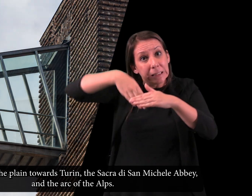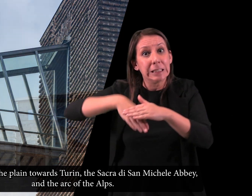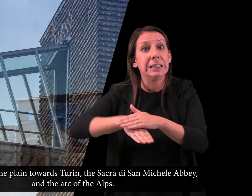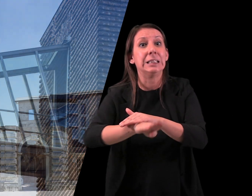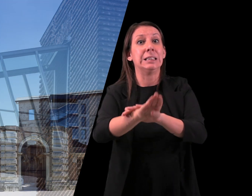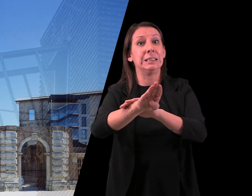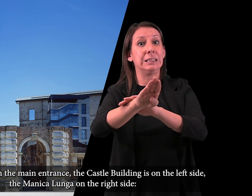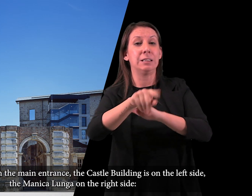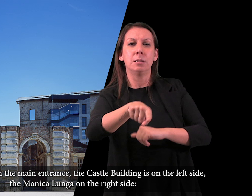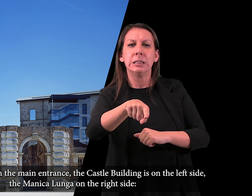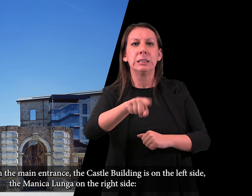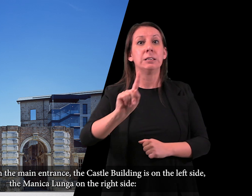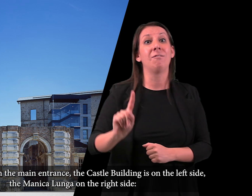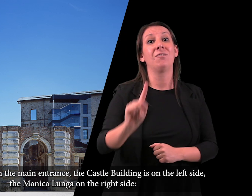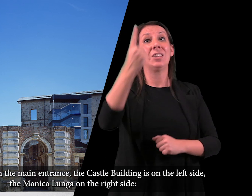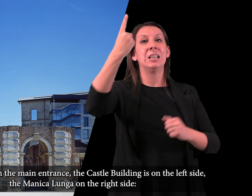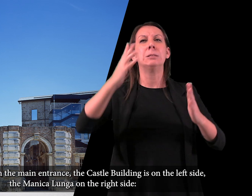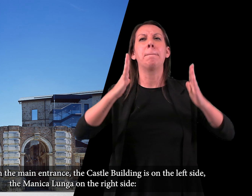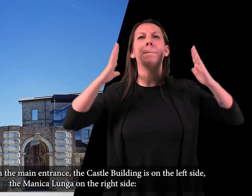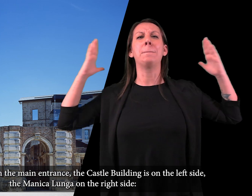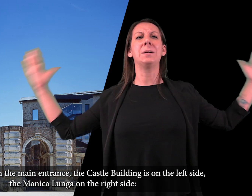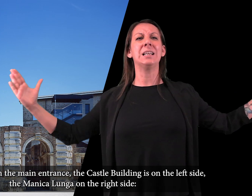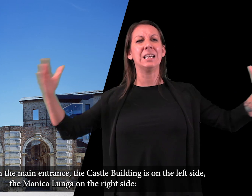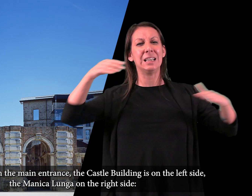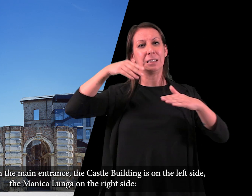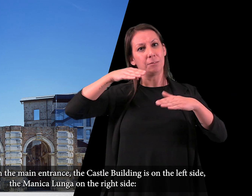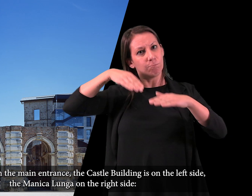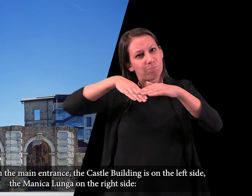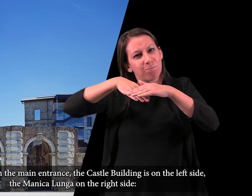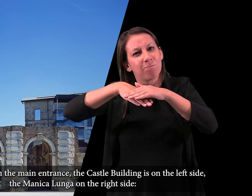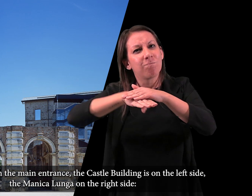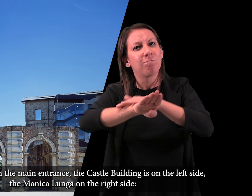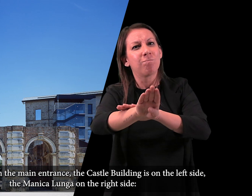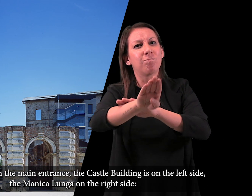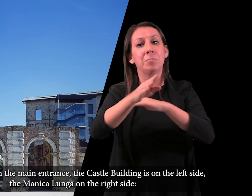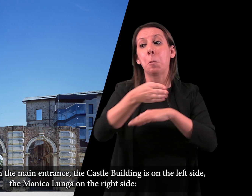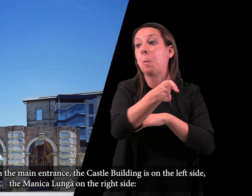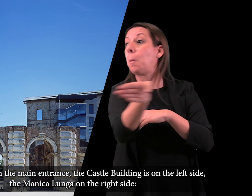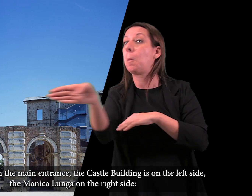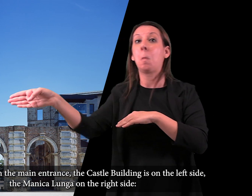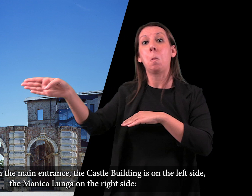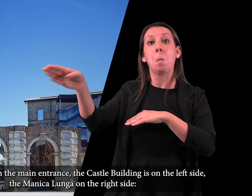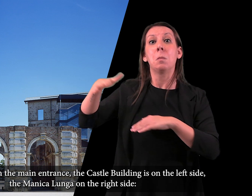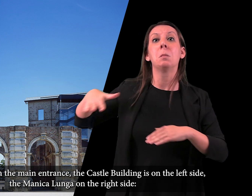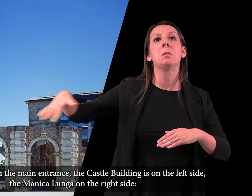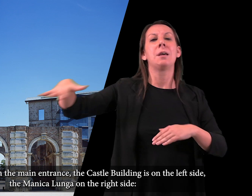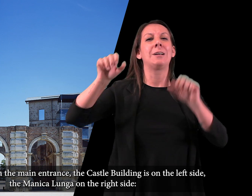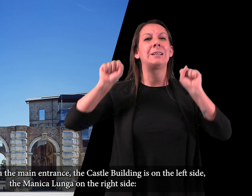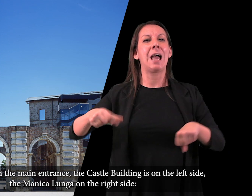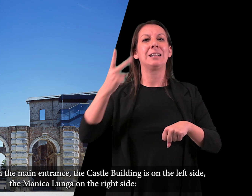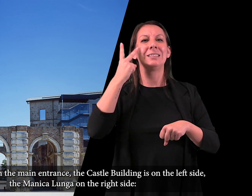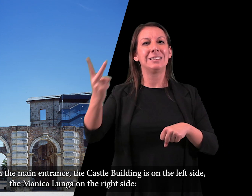Entering through the main entrance, the castle building is on the left side, the Manica Lunga on the right